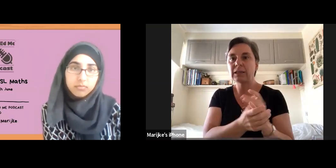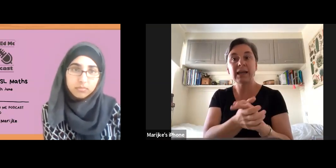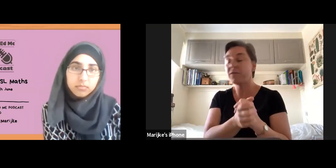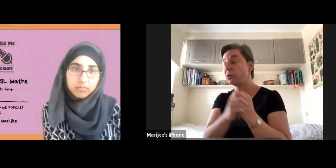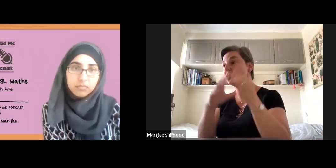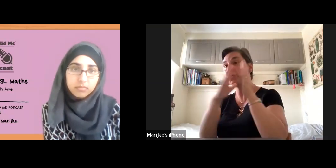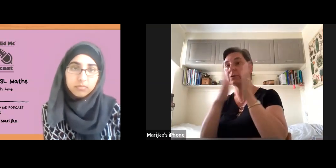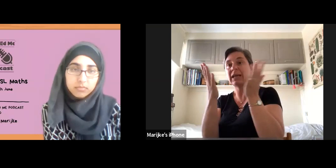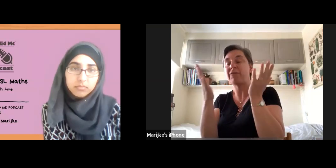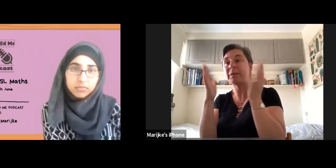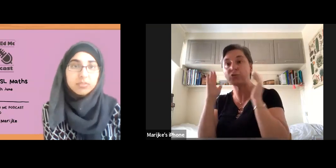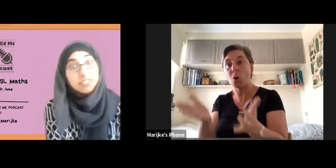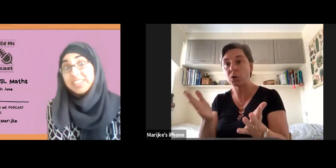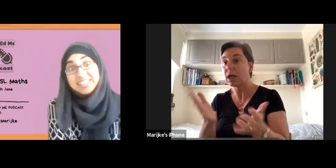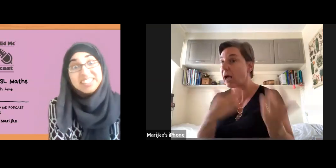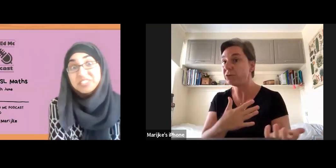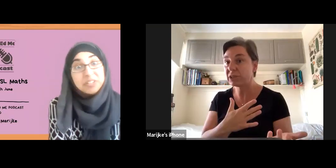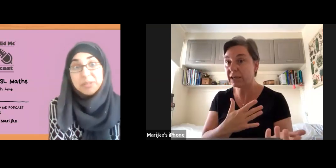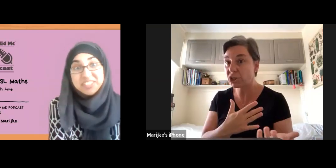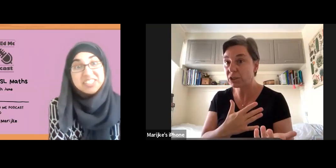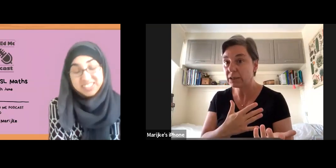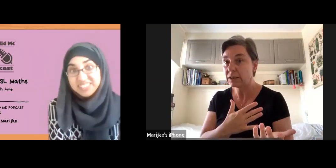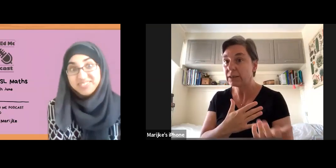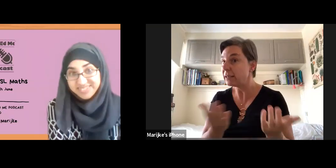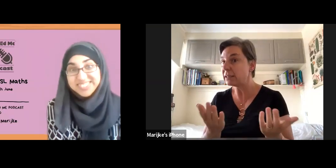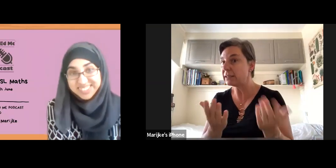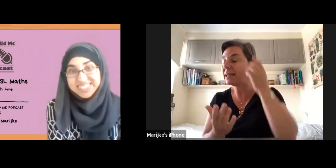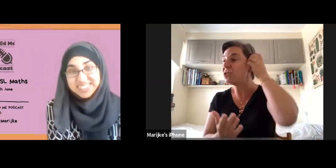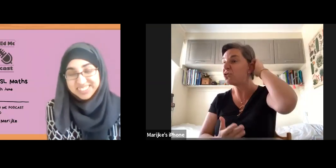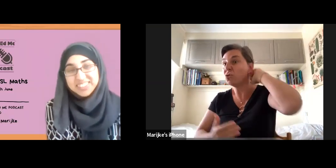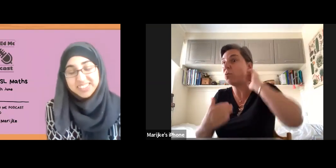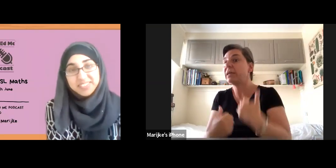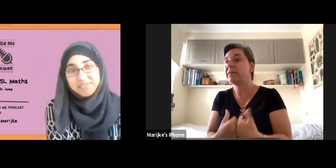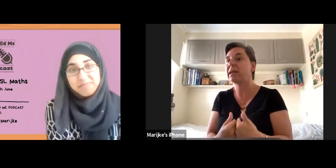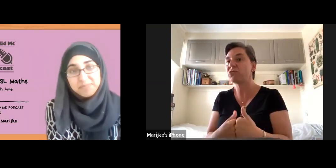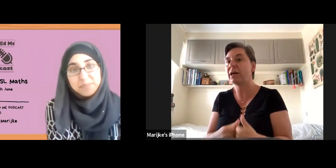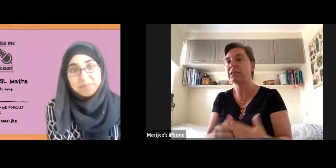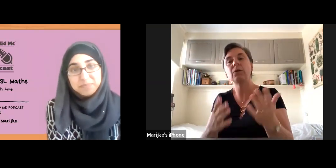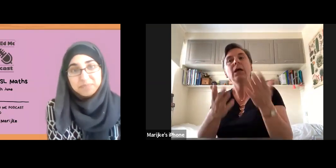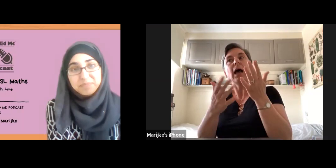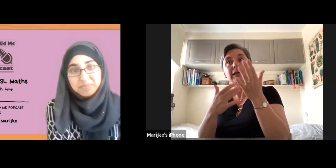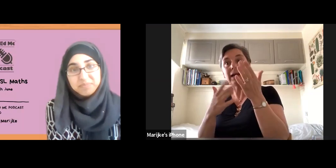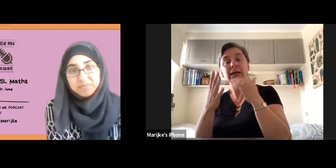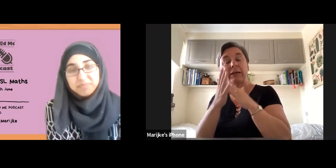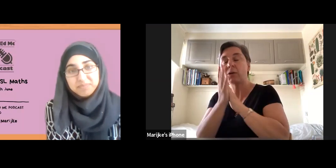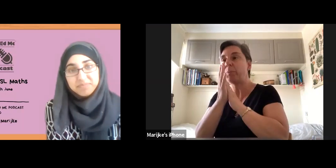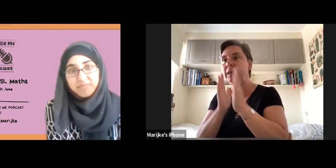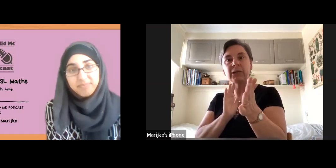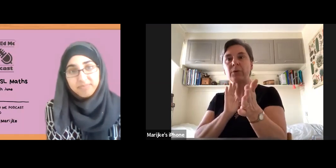They haven't been taught how to teach. Exactly. They just do what they think is right. So I completely agree with what